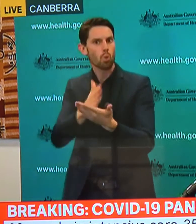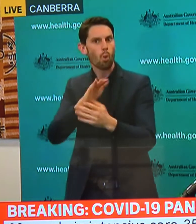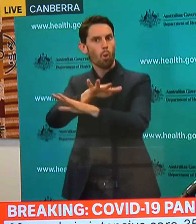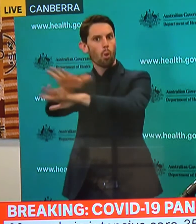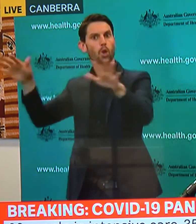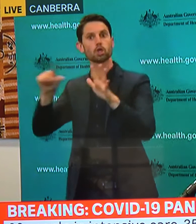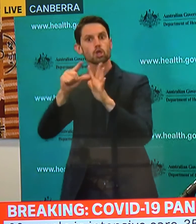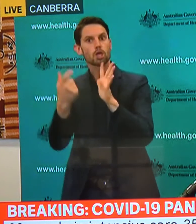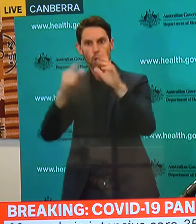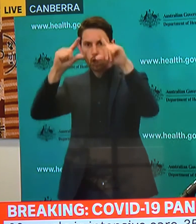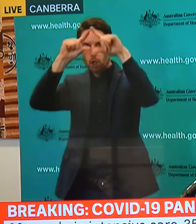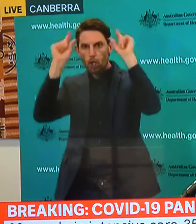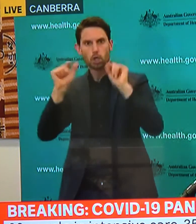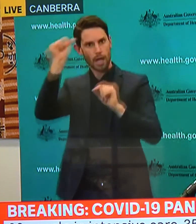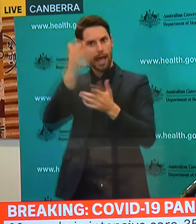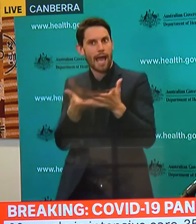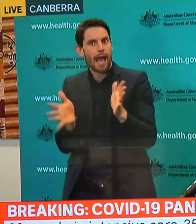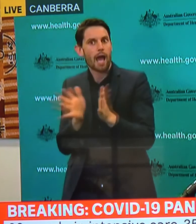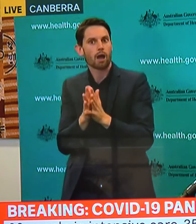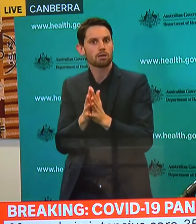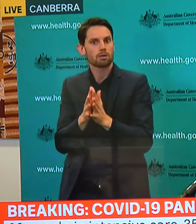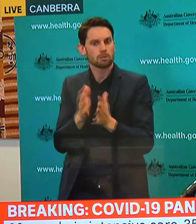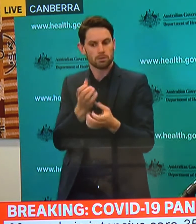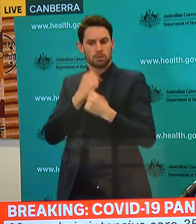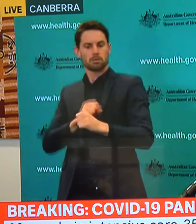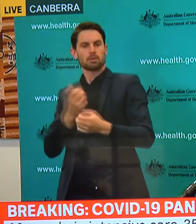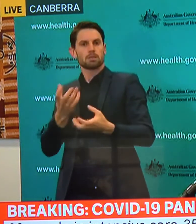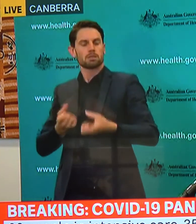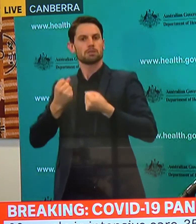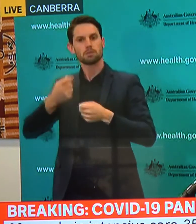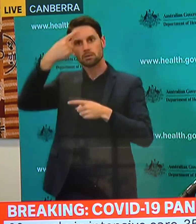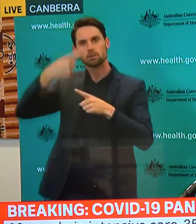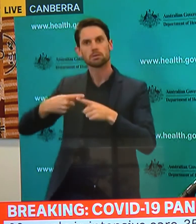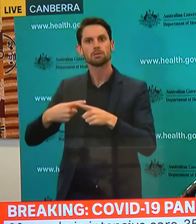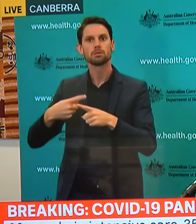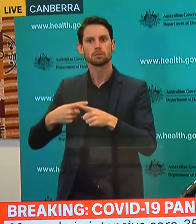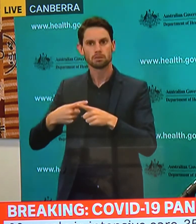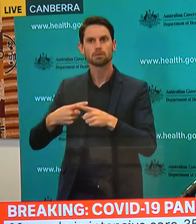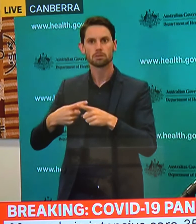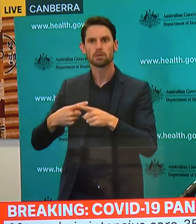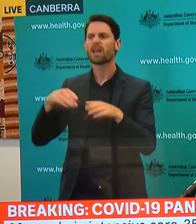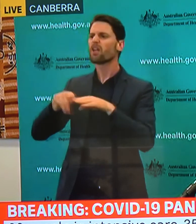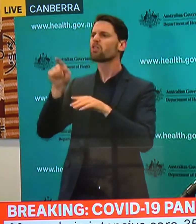Australia, including to see whether indeed for those healthcare workers it was likely that